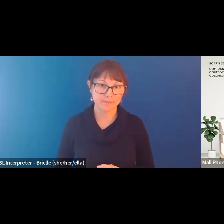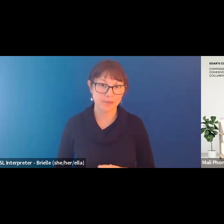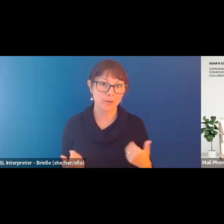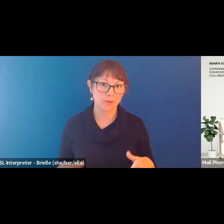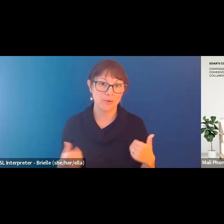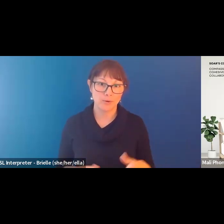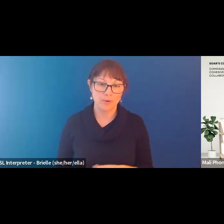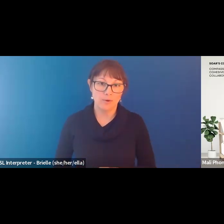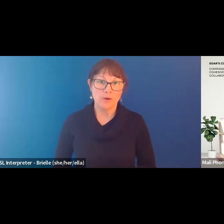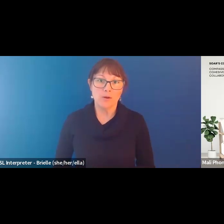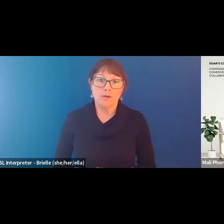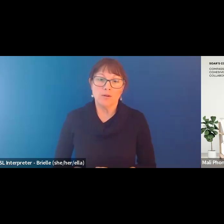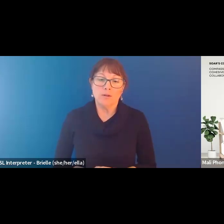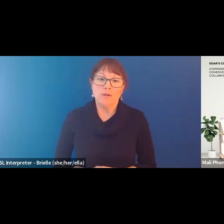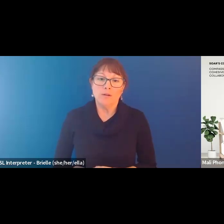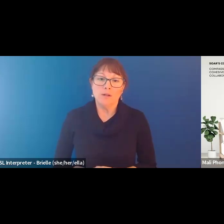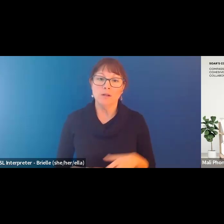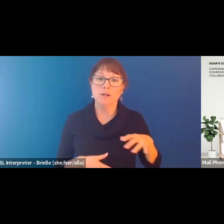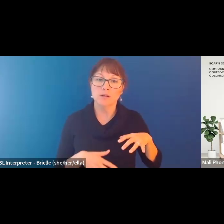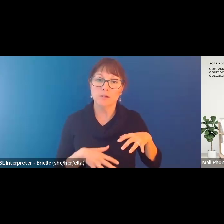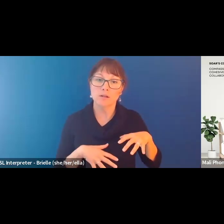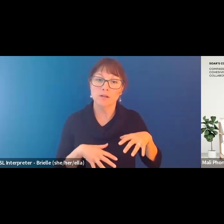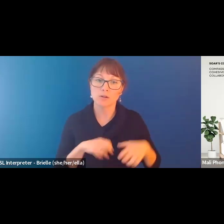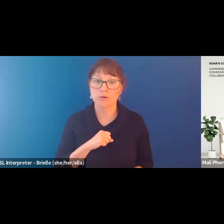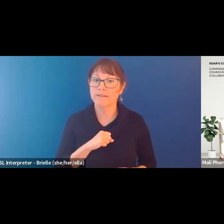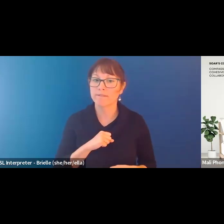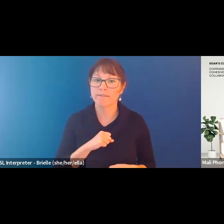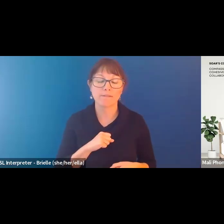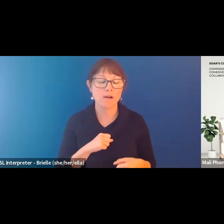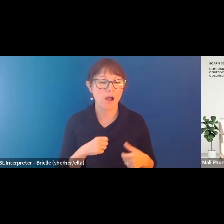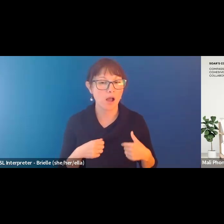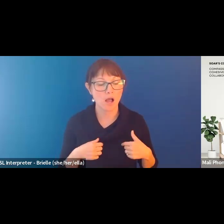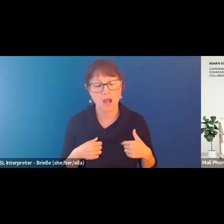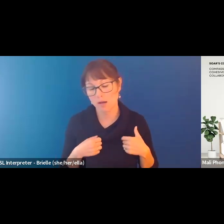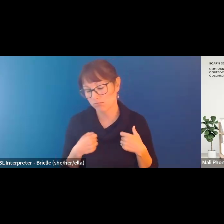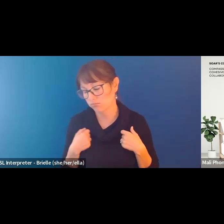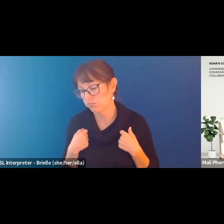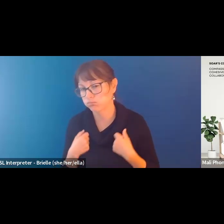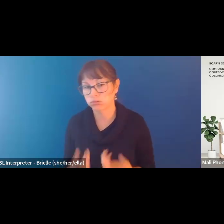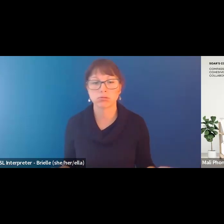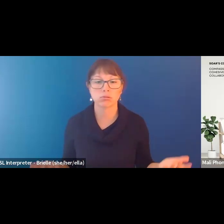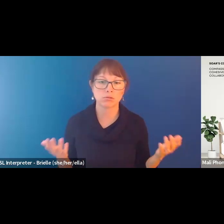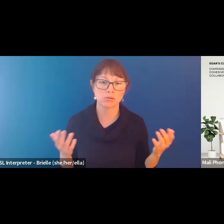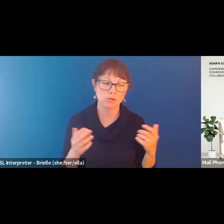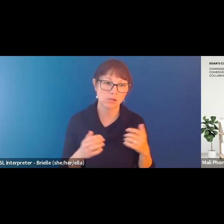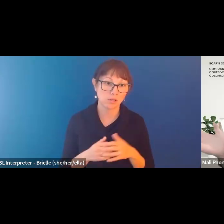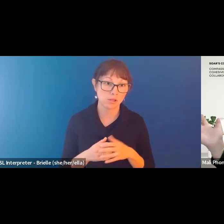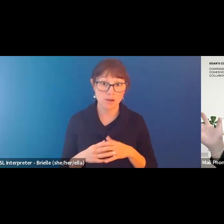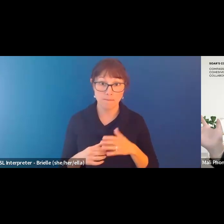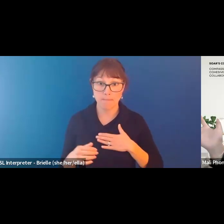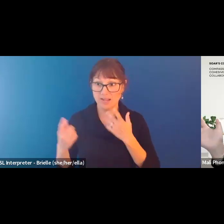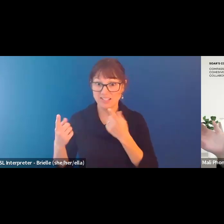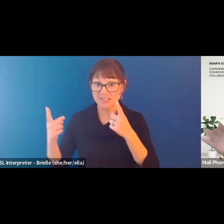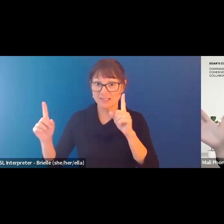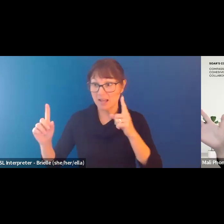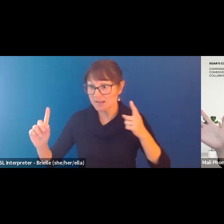Oof. Grief completely broke me open. The success that I had chased suddenly